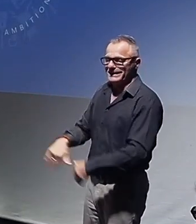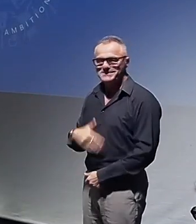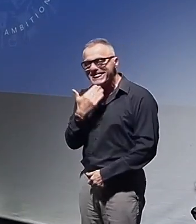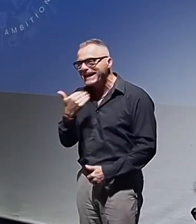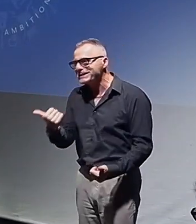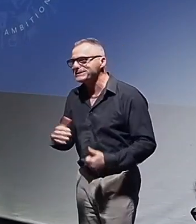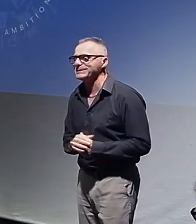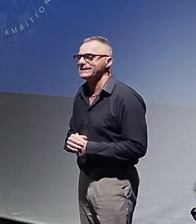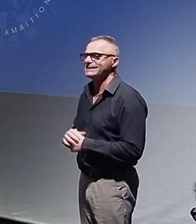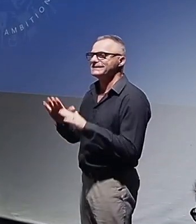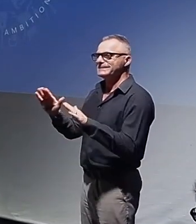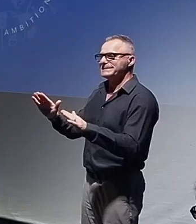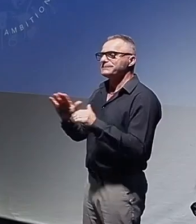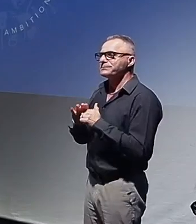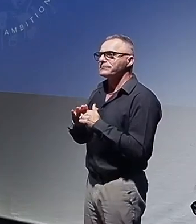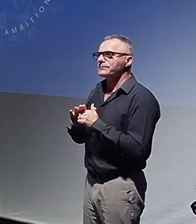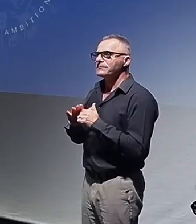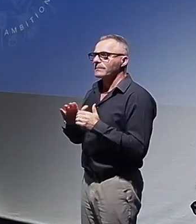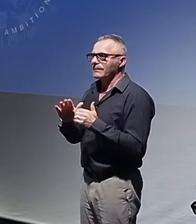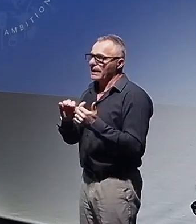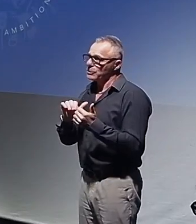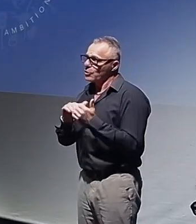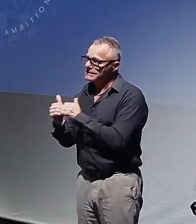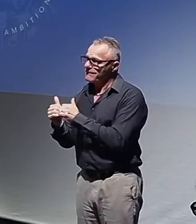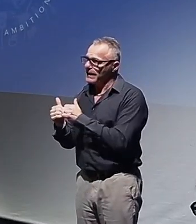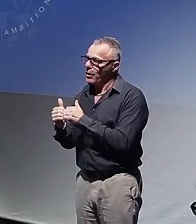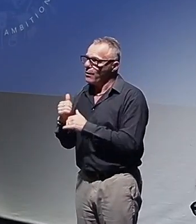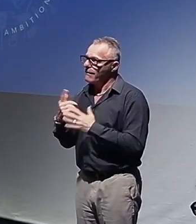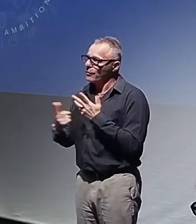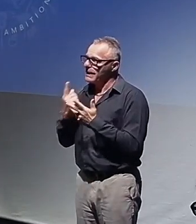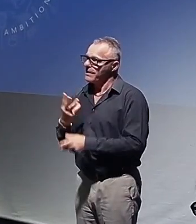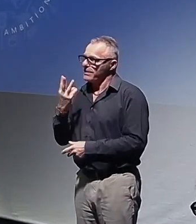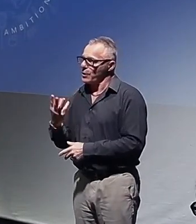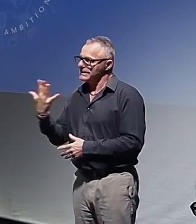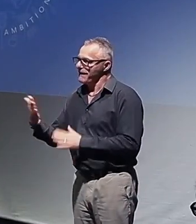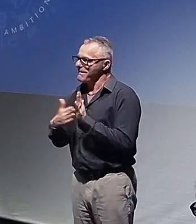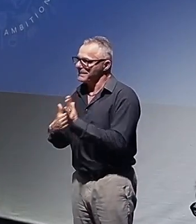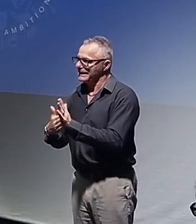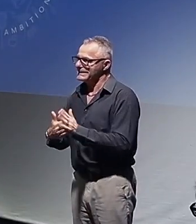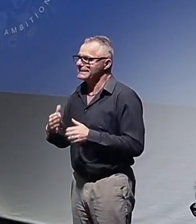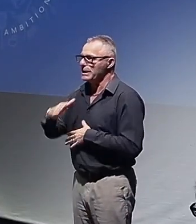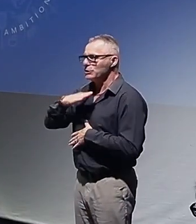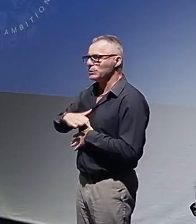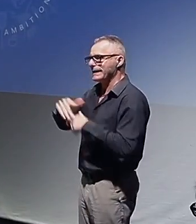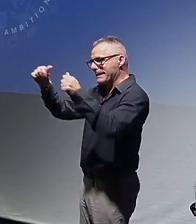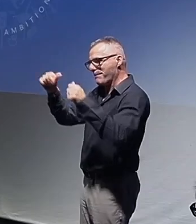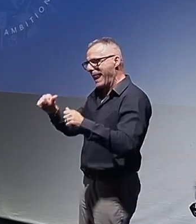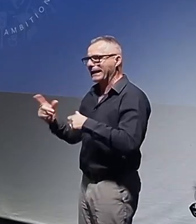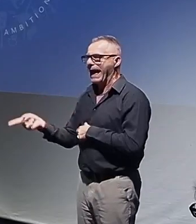As a fellow. Well, you're not actually a fellow for another 35 minutes. Okay. So you've got to get the plaque and the picture with Christine.